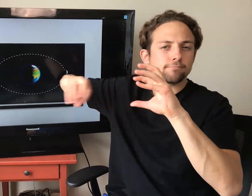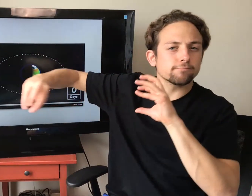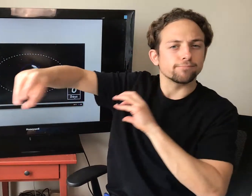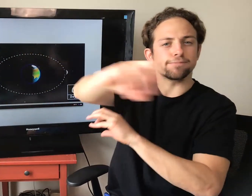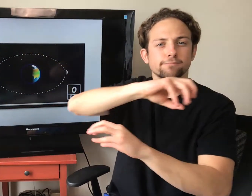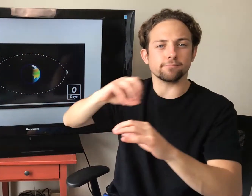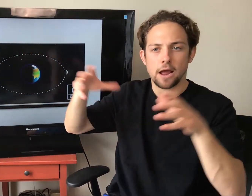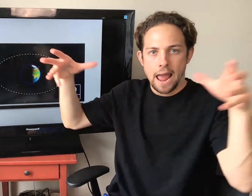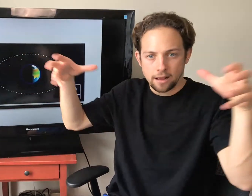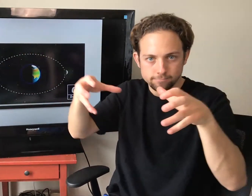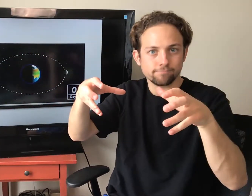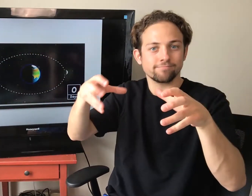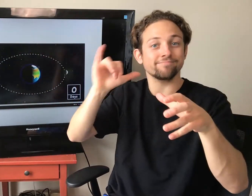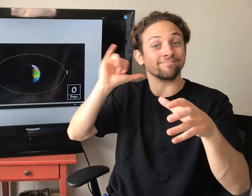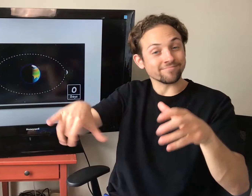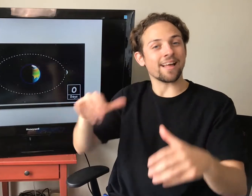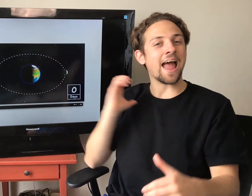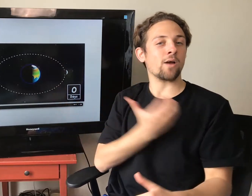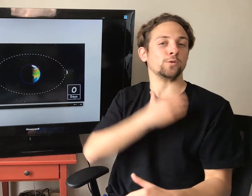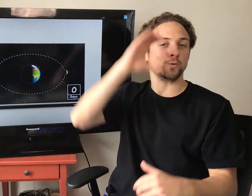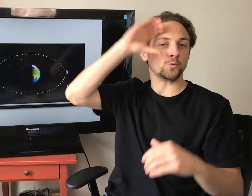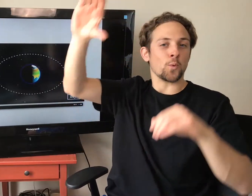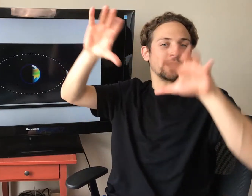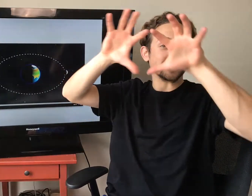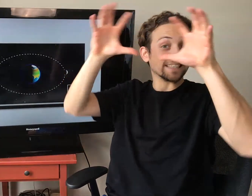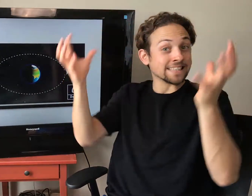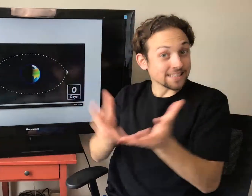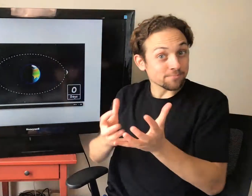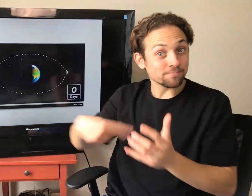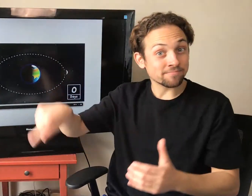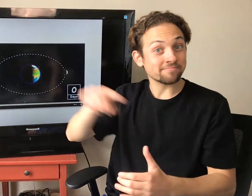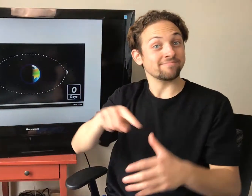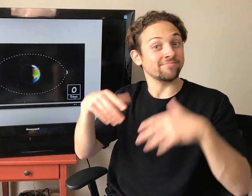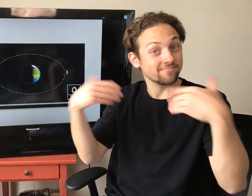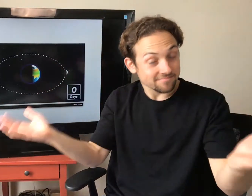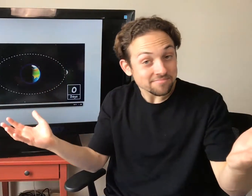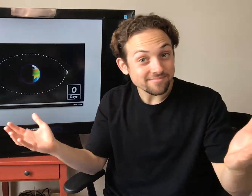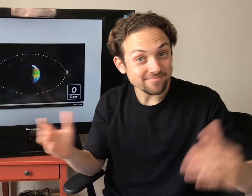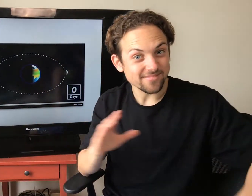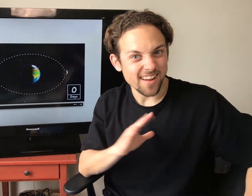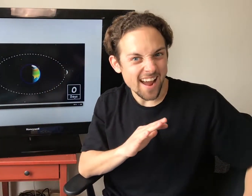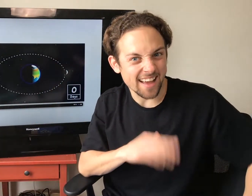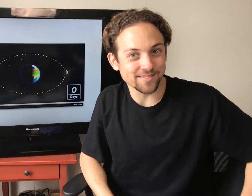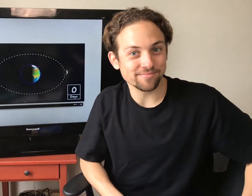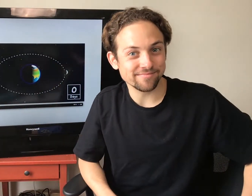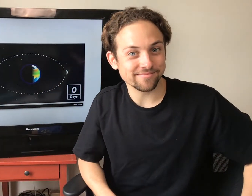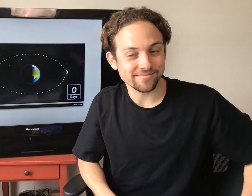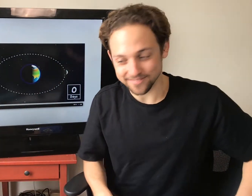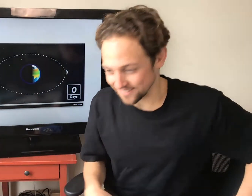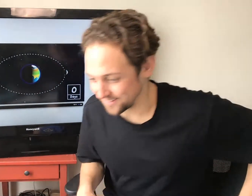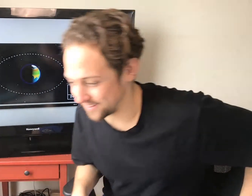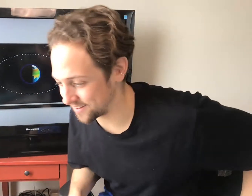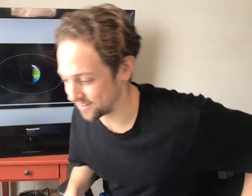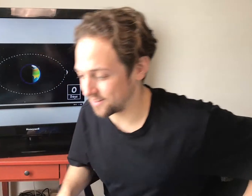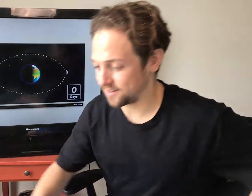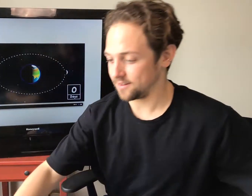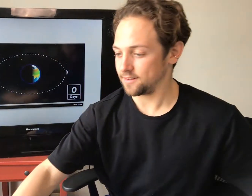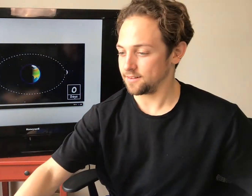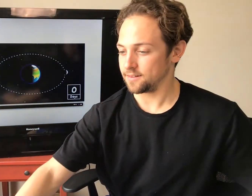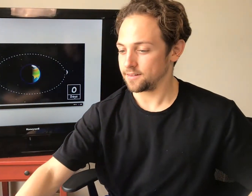with such a strong gravitational pull, it can keep 8 planets orbiting around it. And that makes up our solar system. Cool,